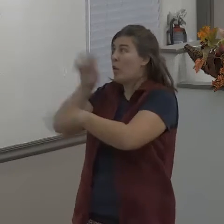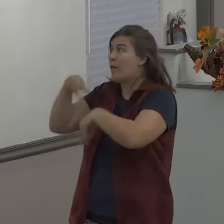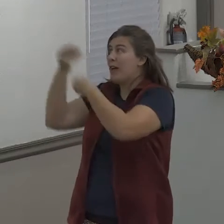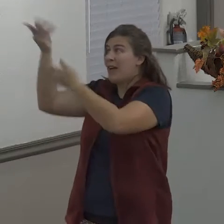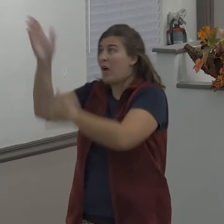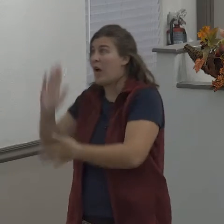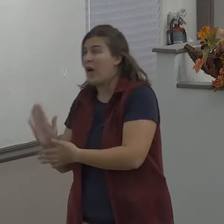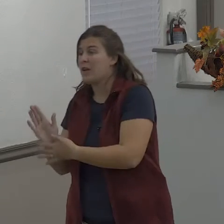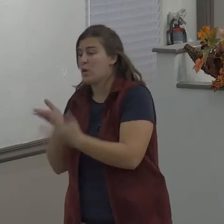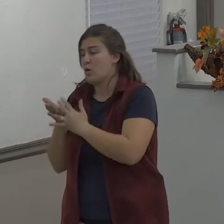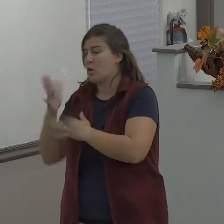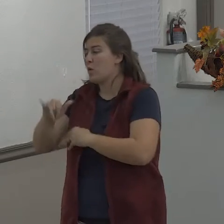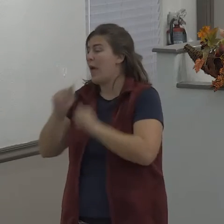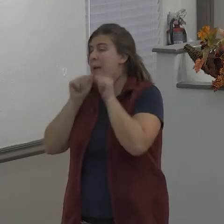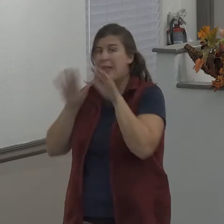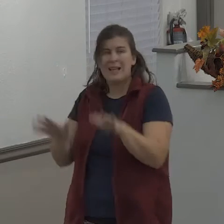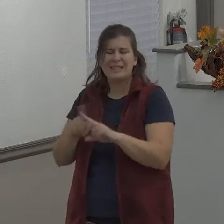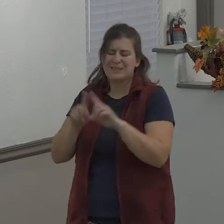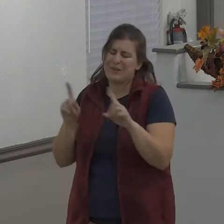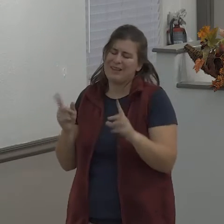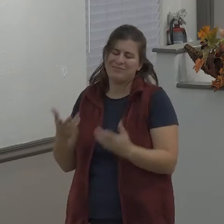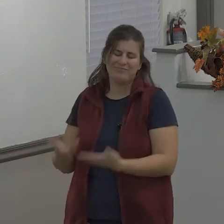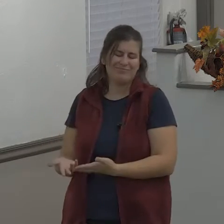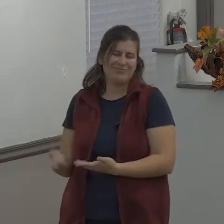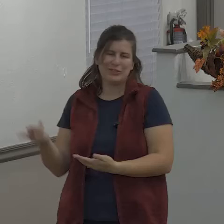in all of that.